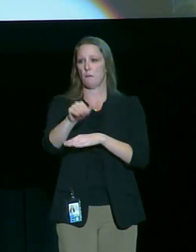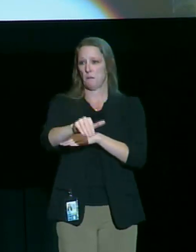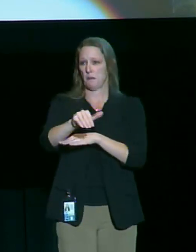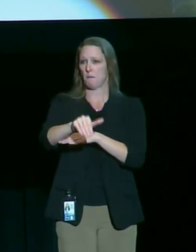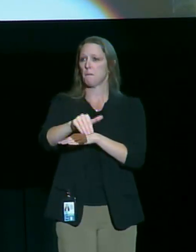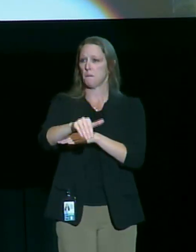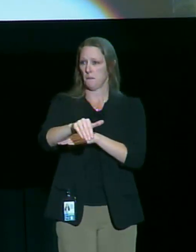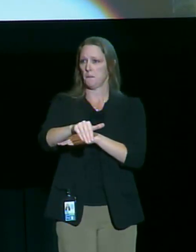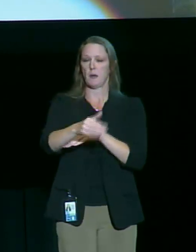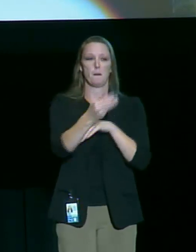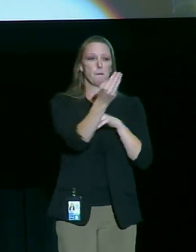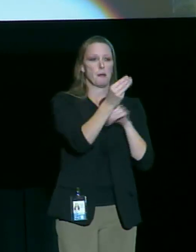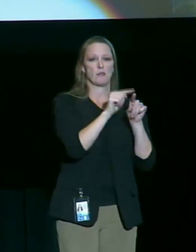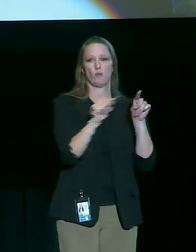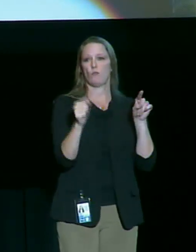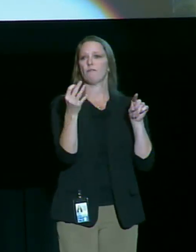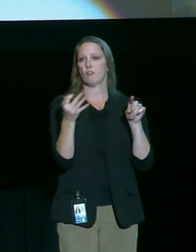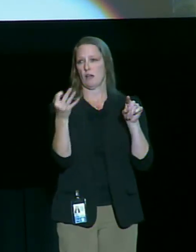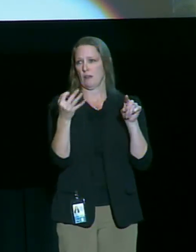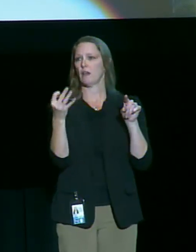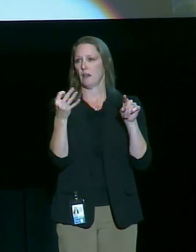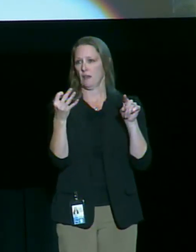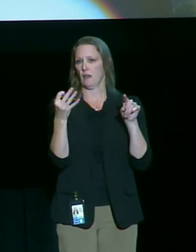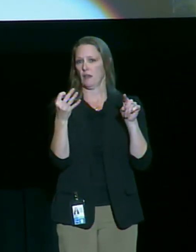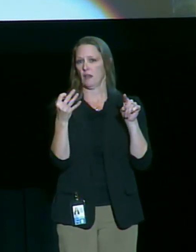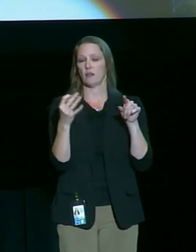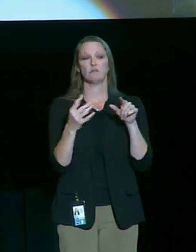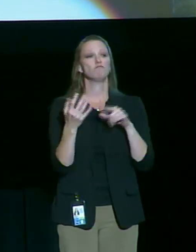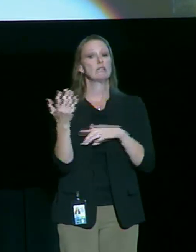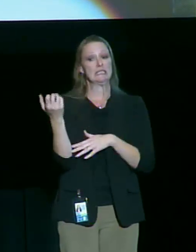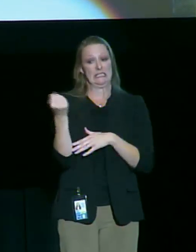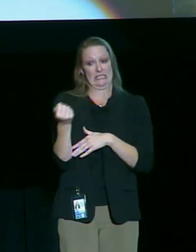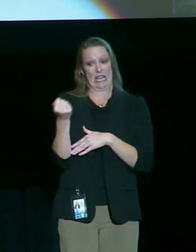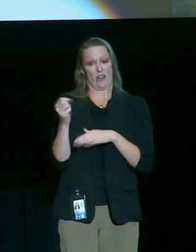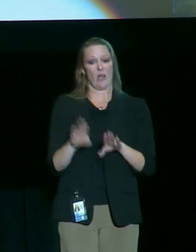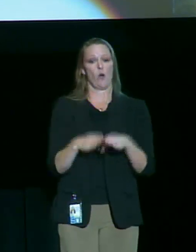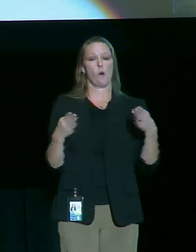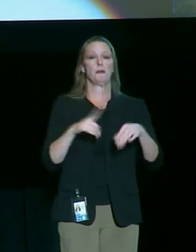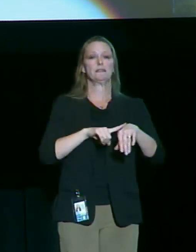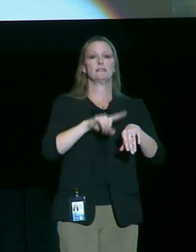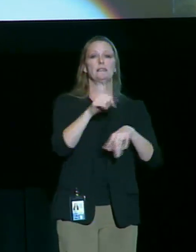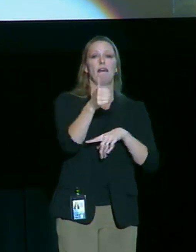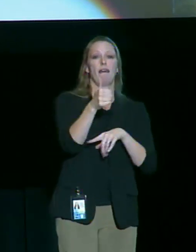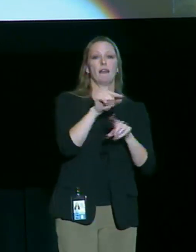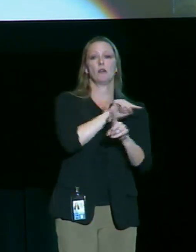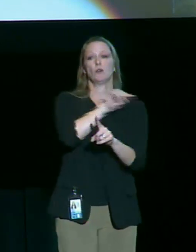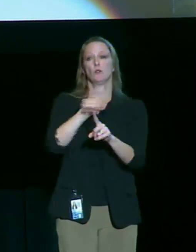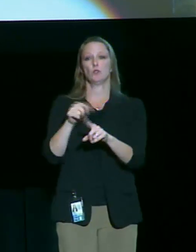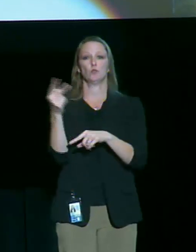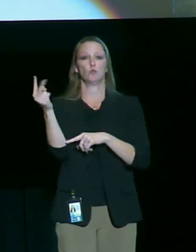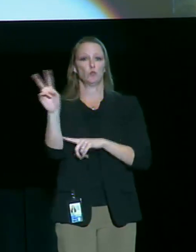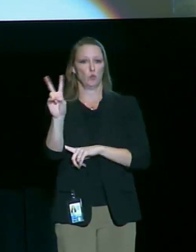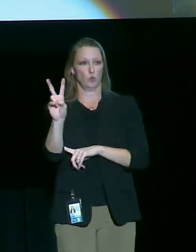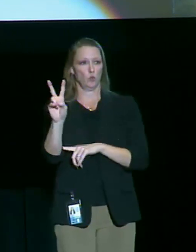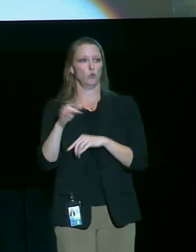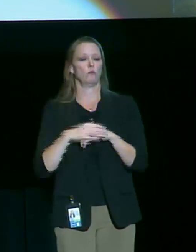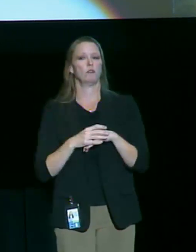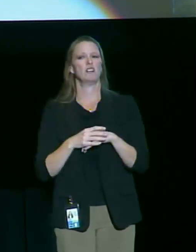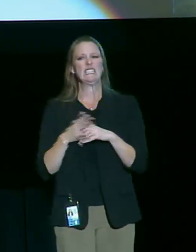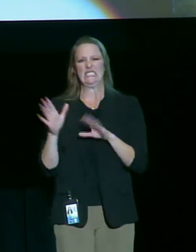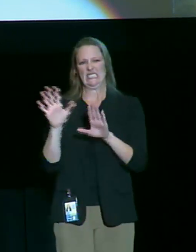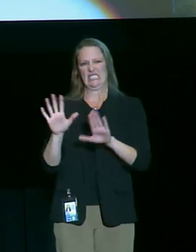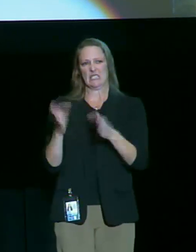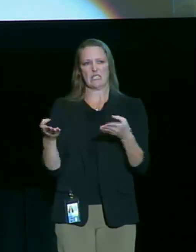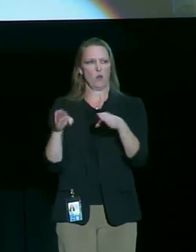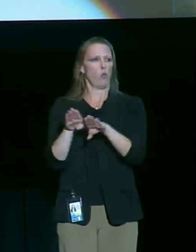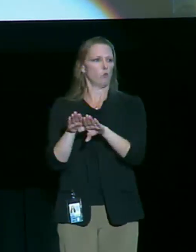p.m. Monday through Friday, and 10 a.m. until 2 p.m. on Saturdays. The center is closed